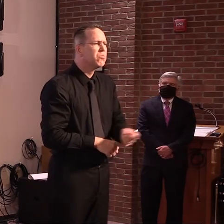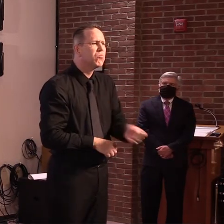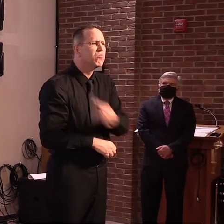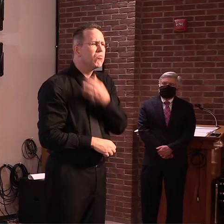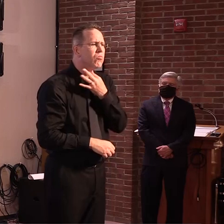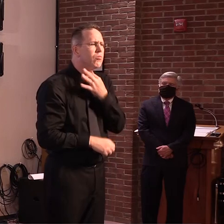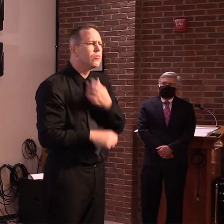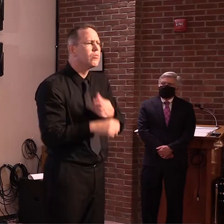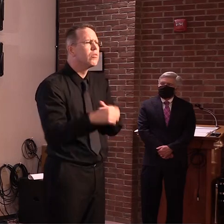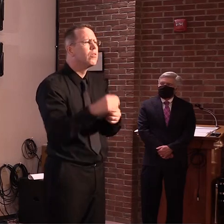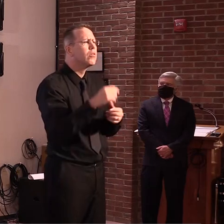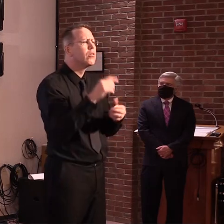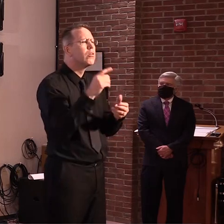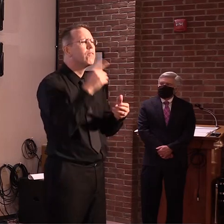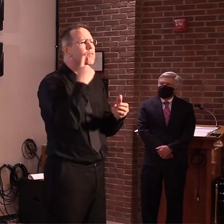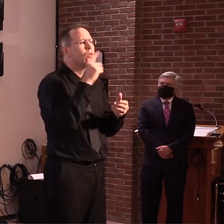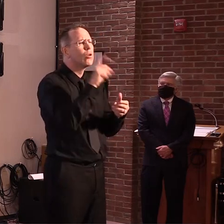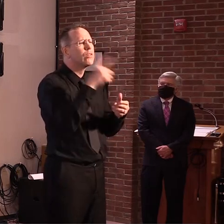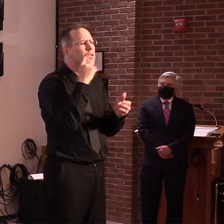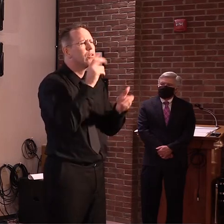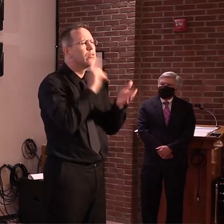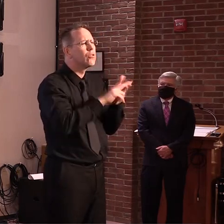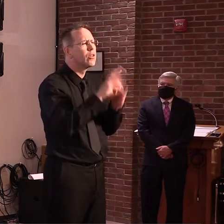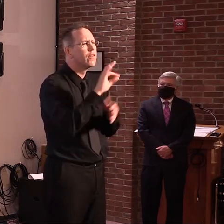are graduating this year, Secretary French, maybe